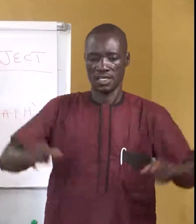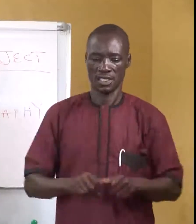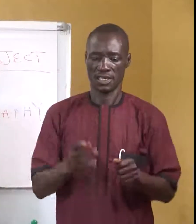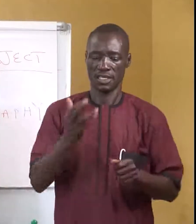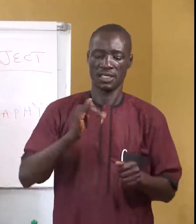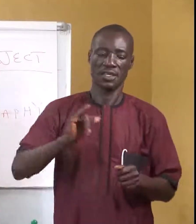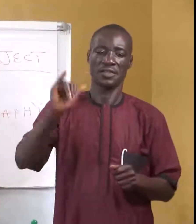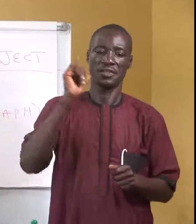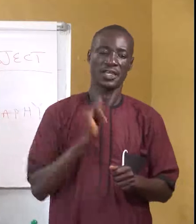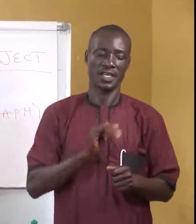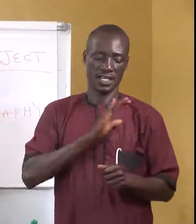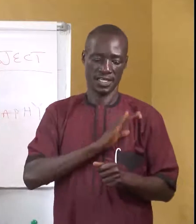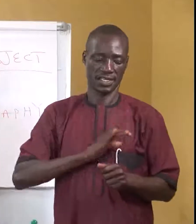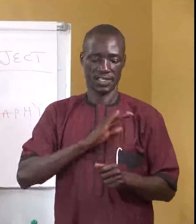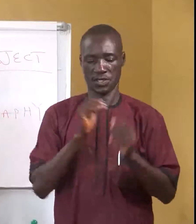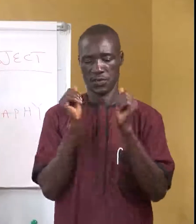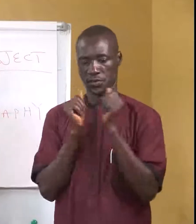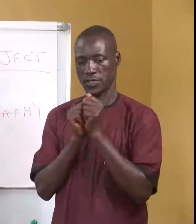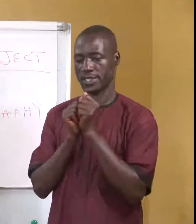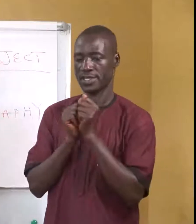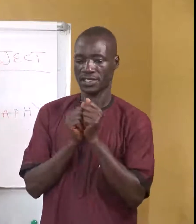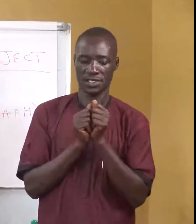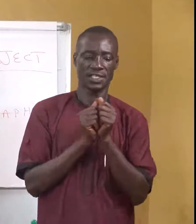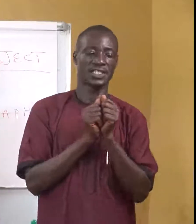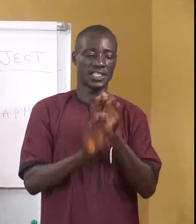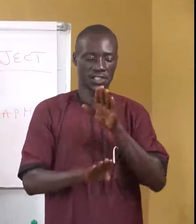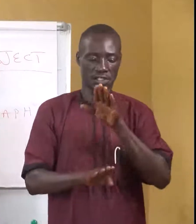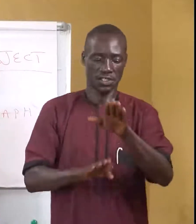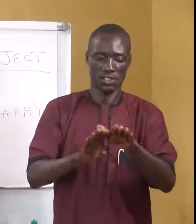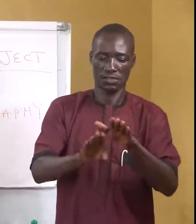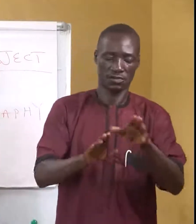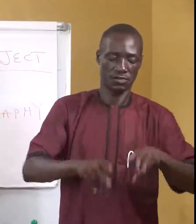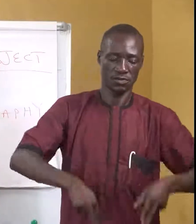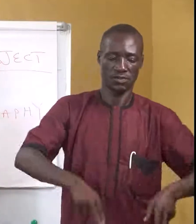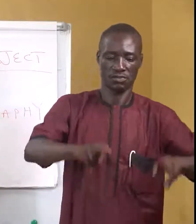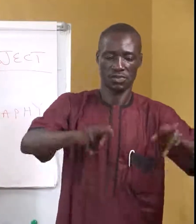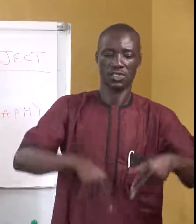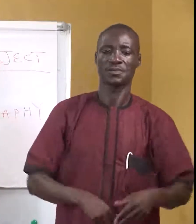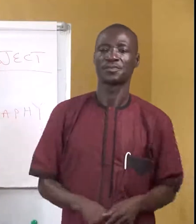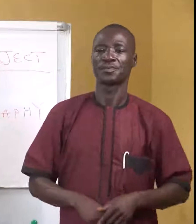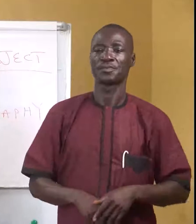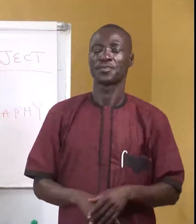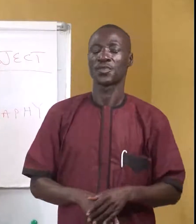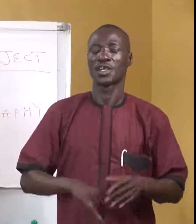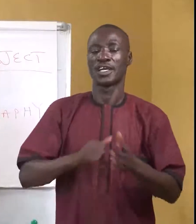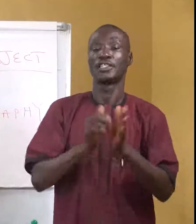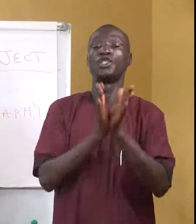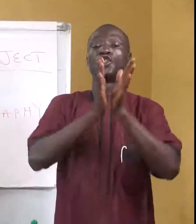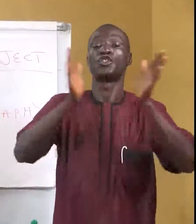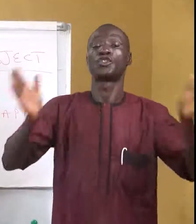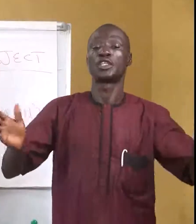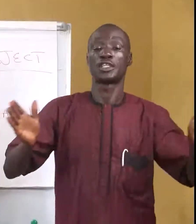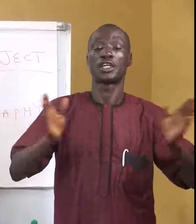normally characterized with paths, footpaths. And in major settlement